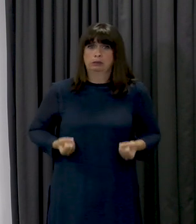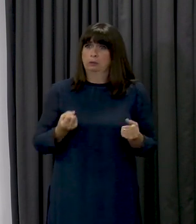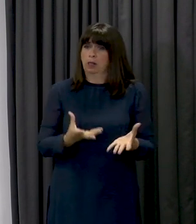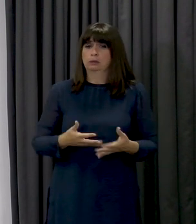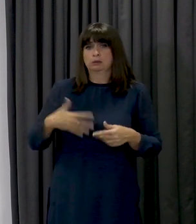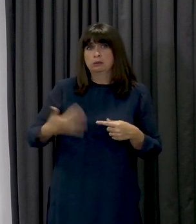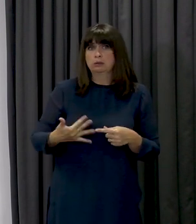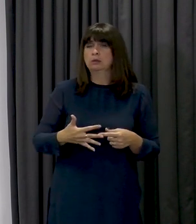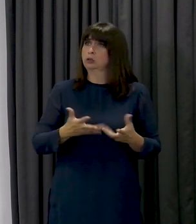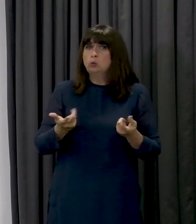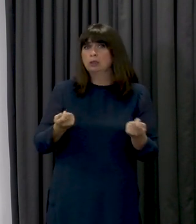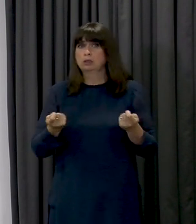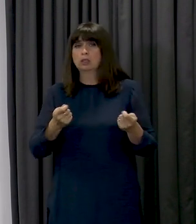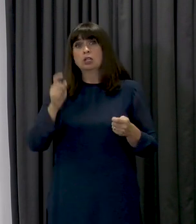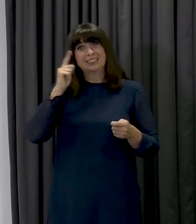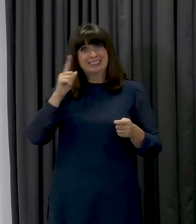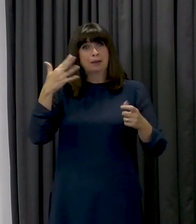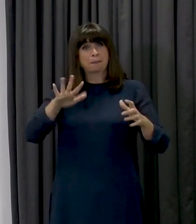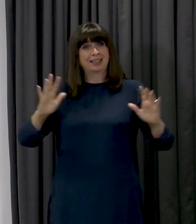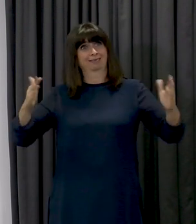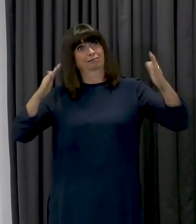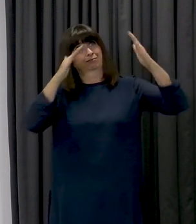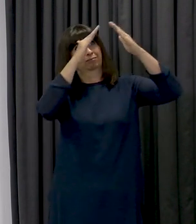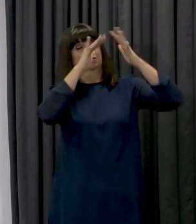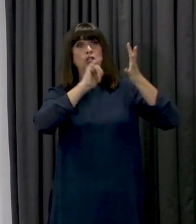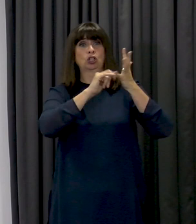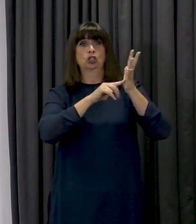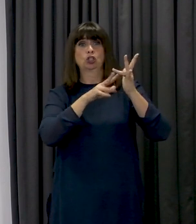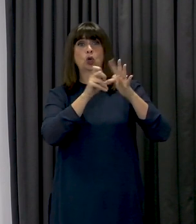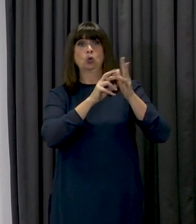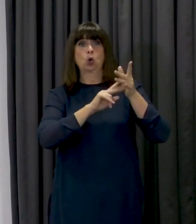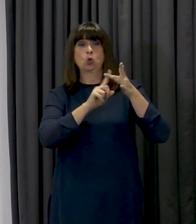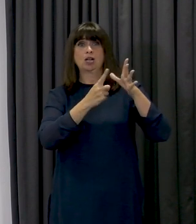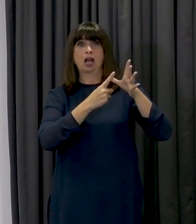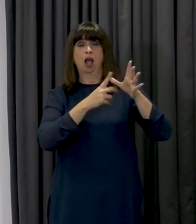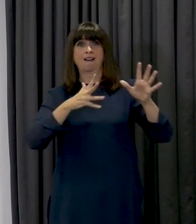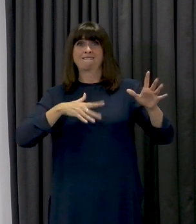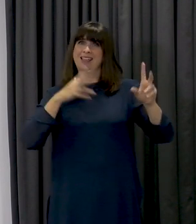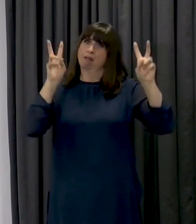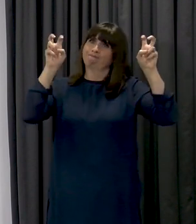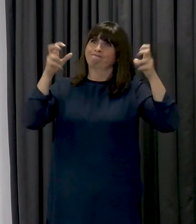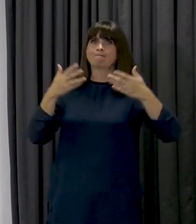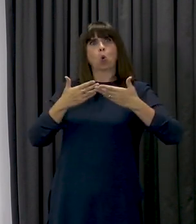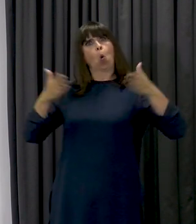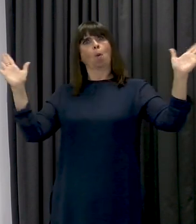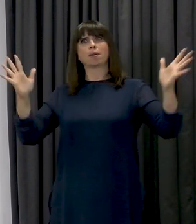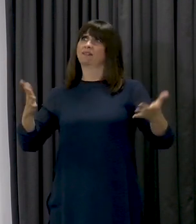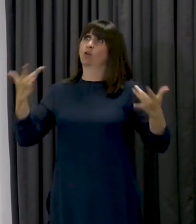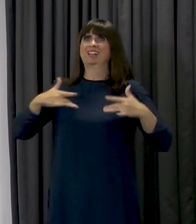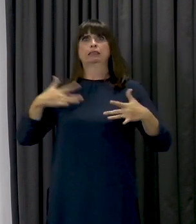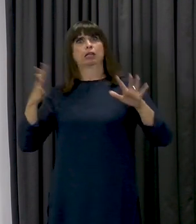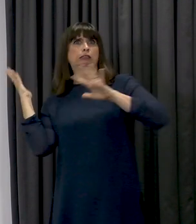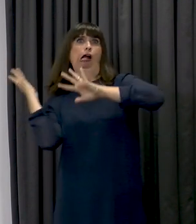light of scenes recently in Snowdonia, has been described by many as over-tourism. Now, claiming that more of the same is